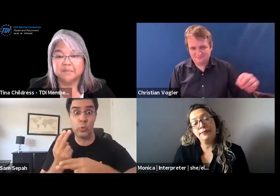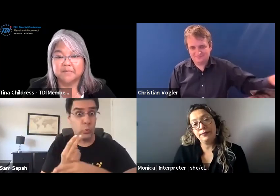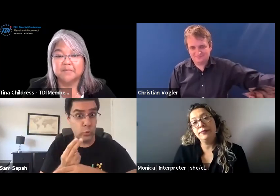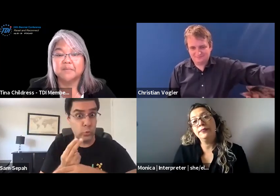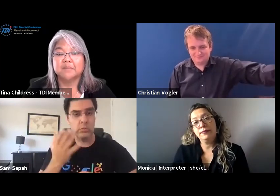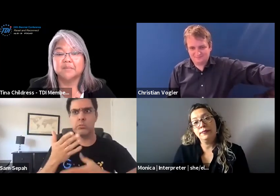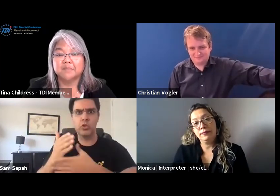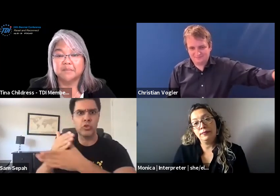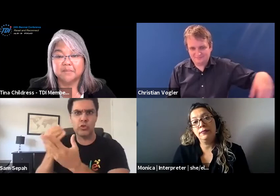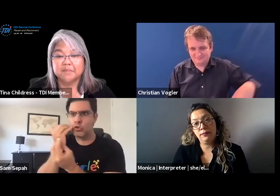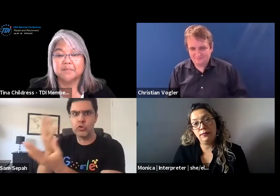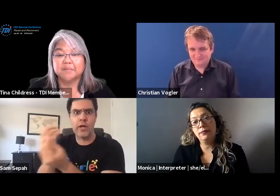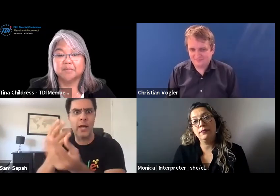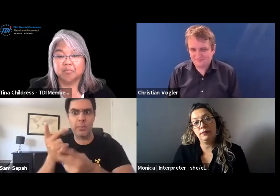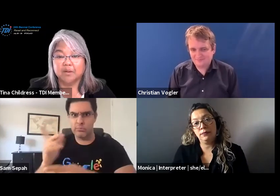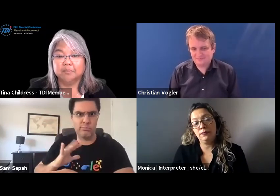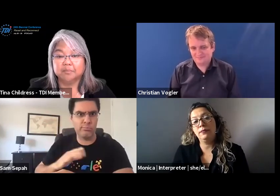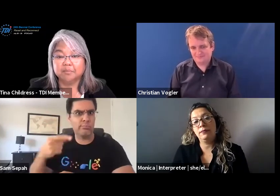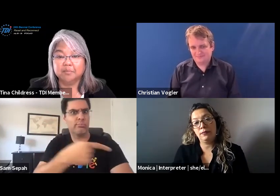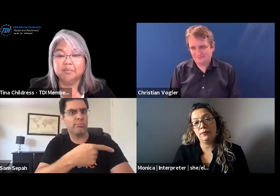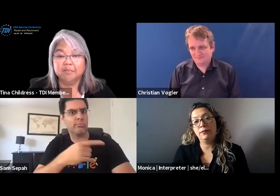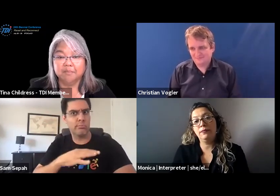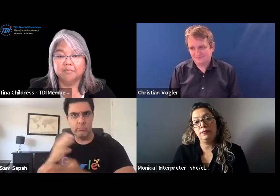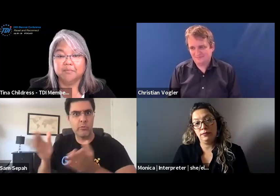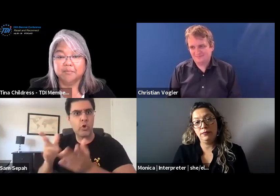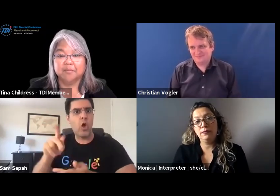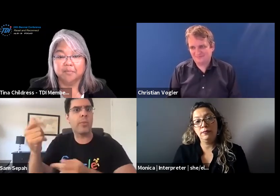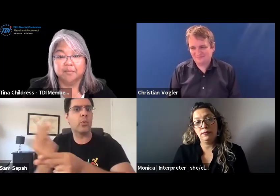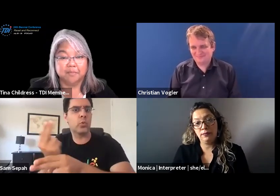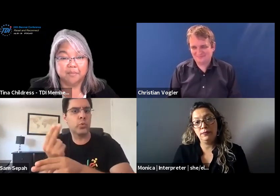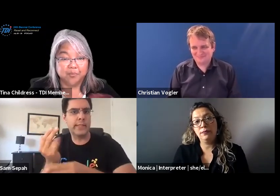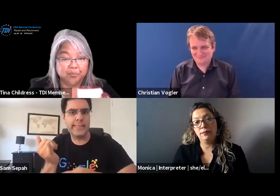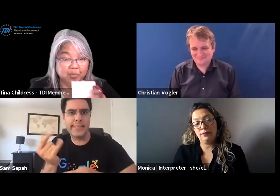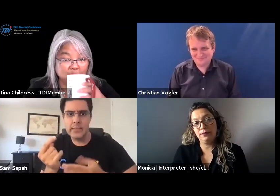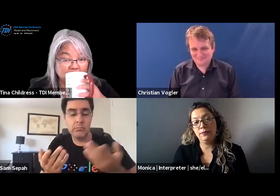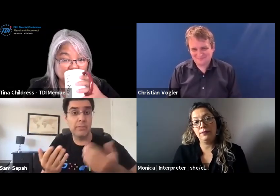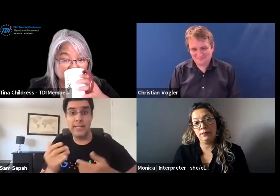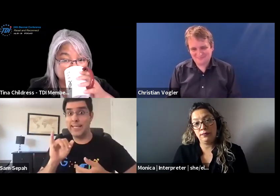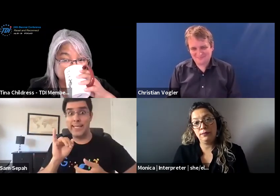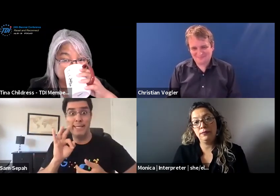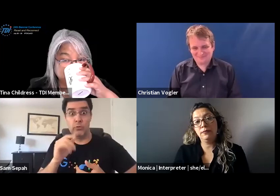please. And if you don't use it, at least share and tell people about this cool feature so that maybe others will use